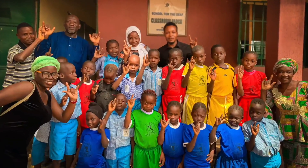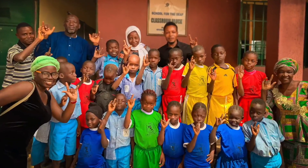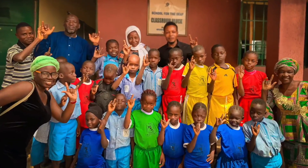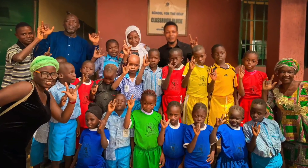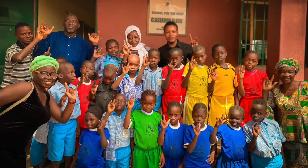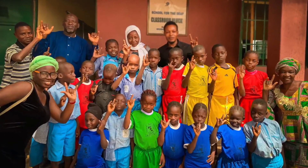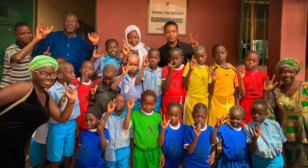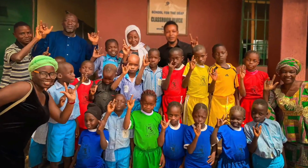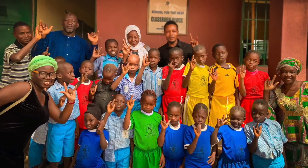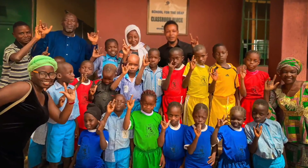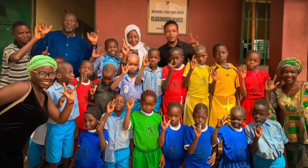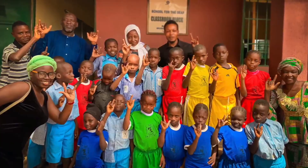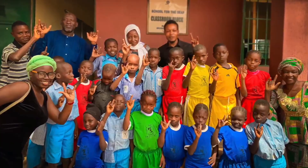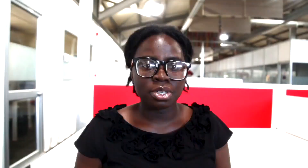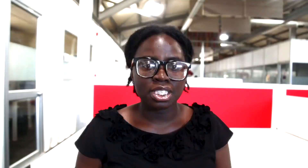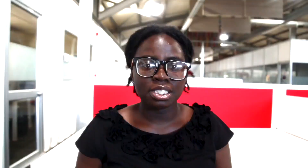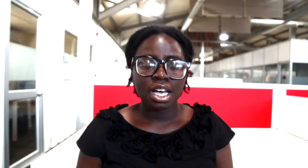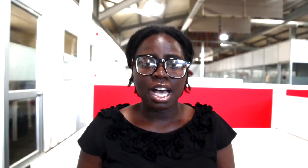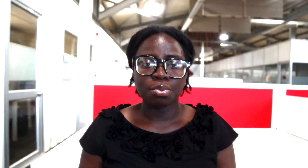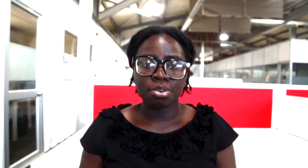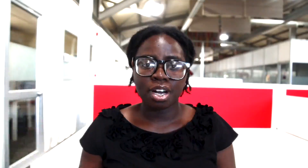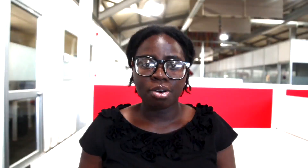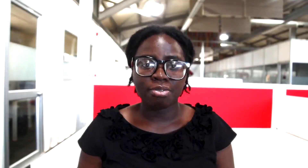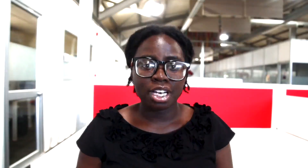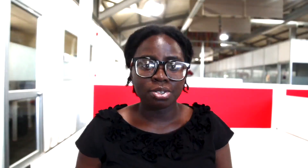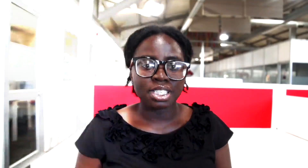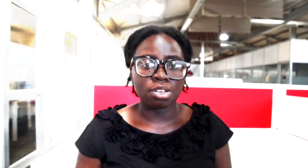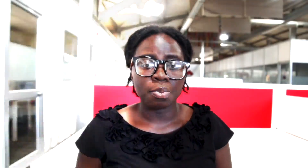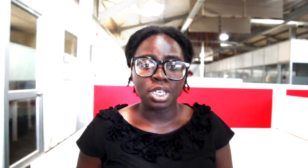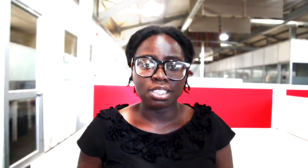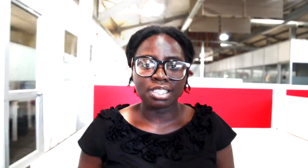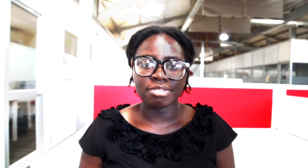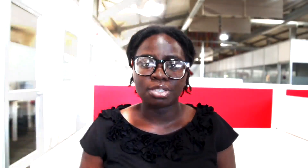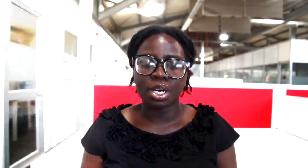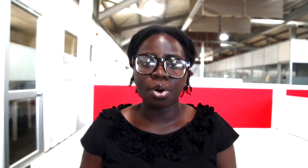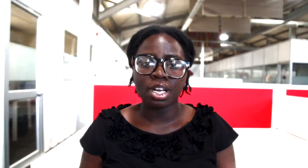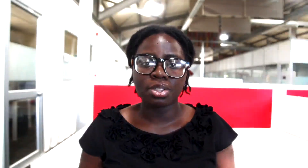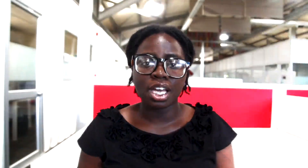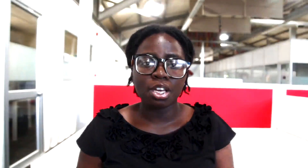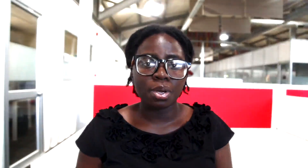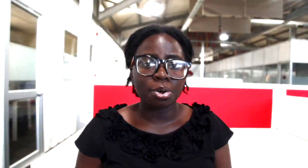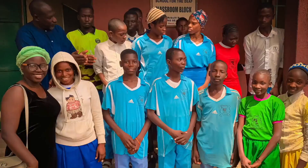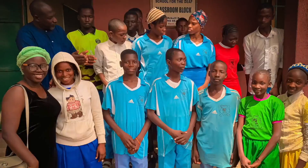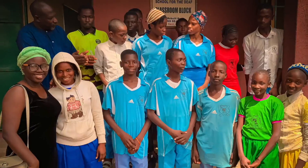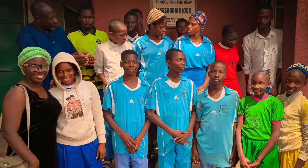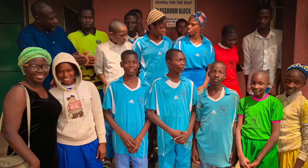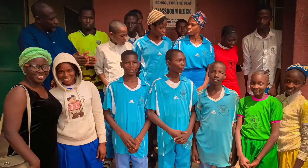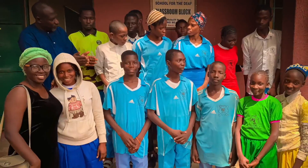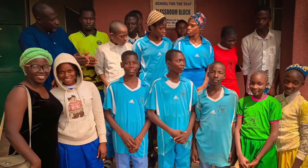in Jimetta, Adamawa State. As one of our core values is community service, we are calling on the AUN community to please